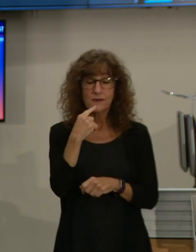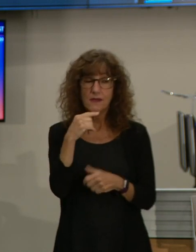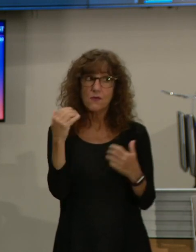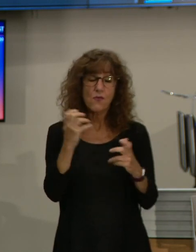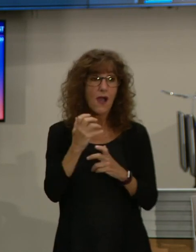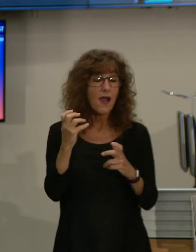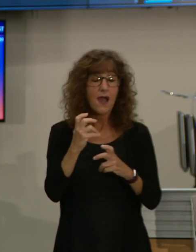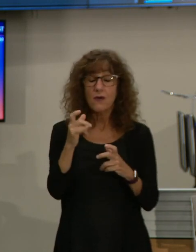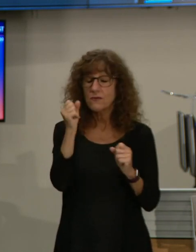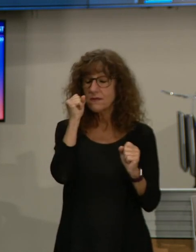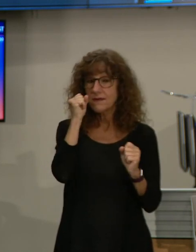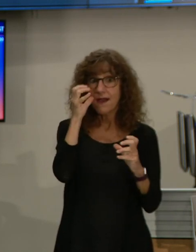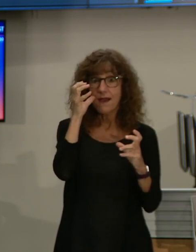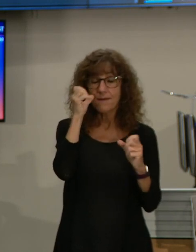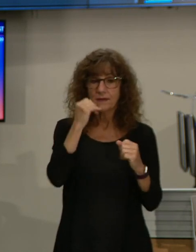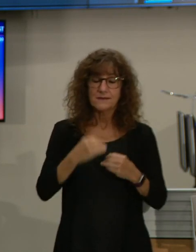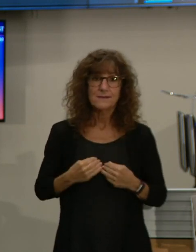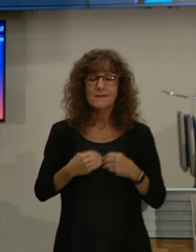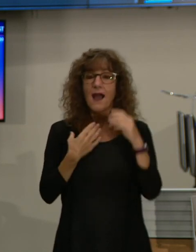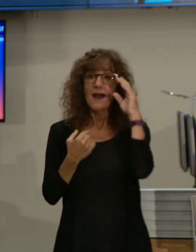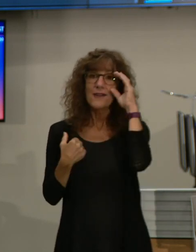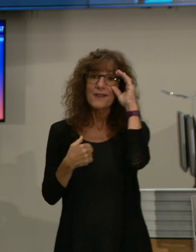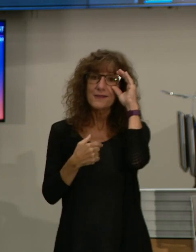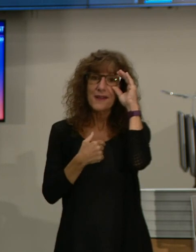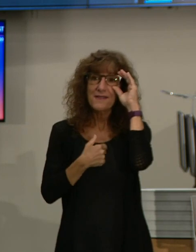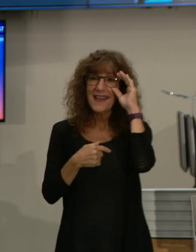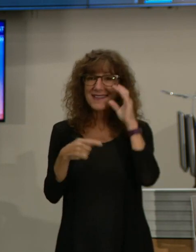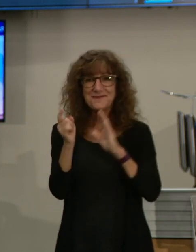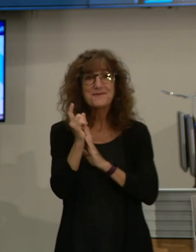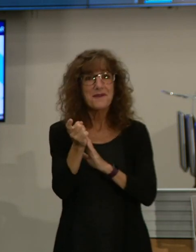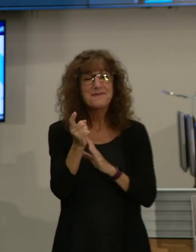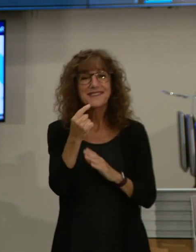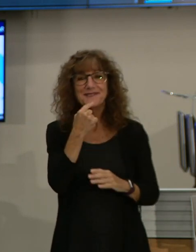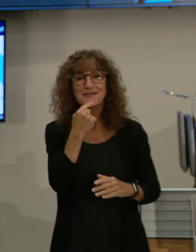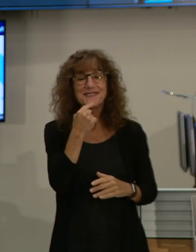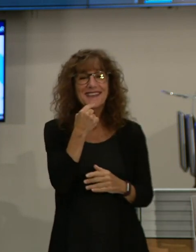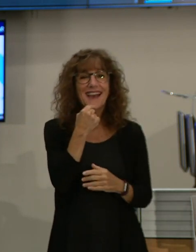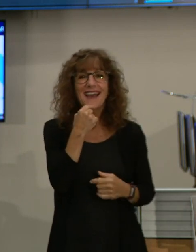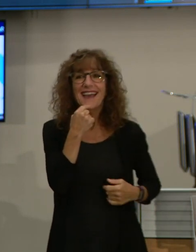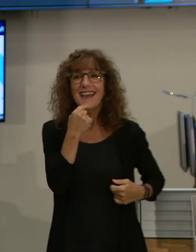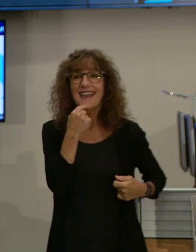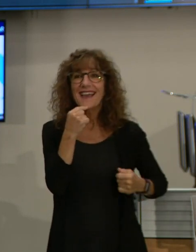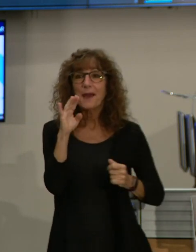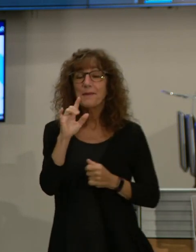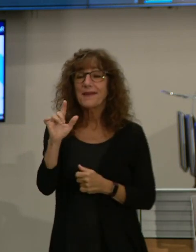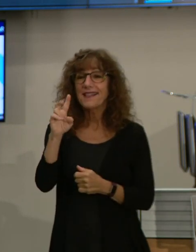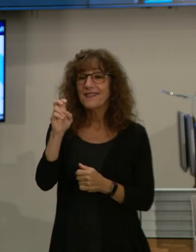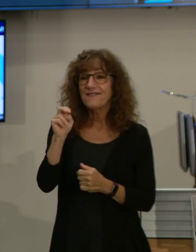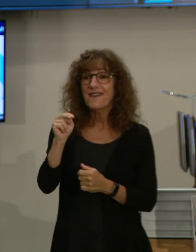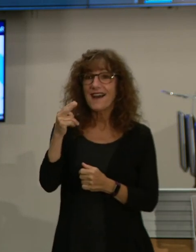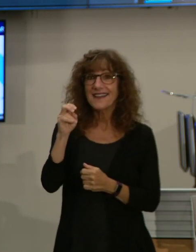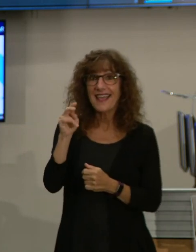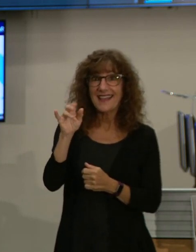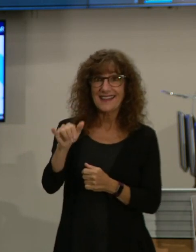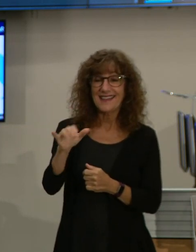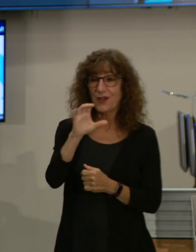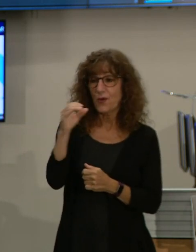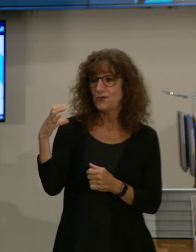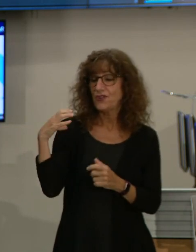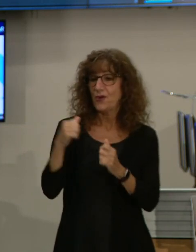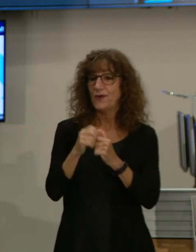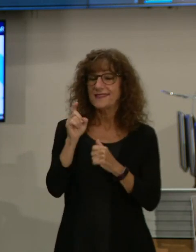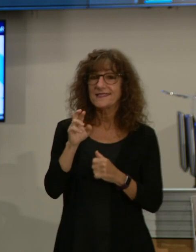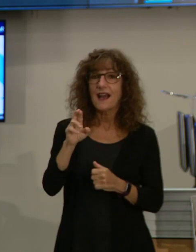gosh, how amazed and inspired we are. If I can just take a second to say that Bill Von Haney, who is co-chair with Dr.